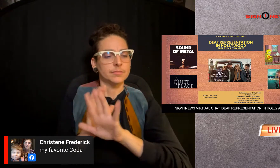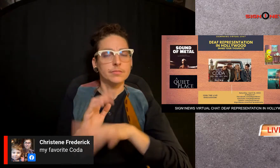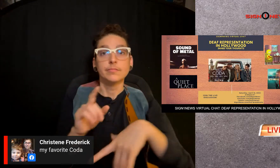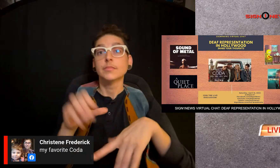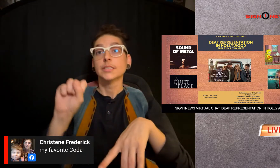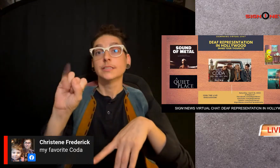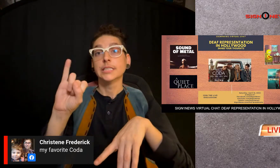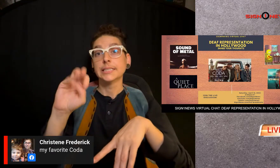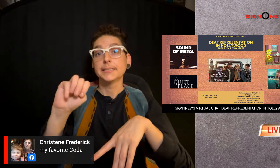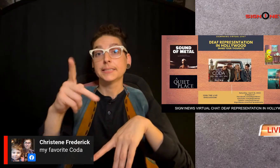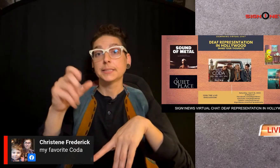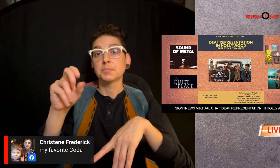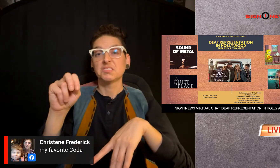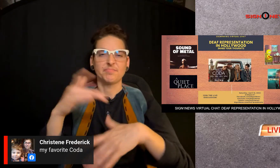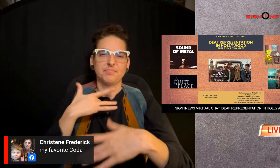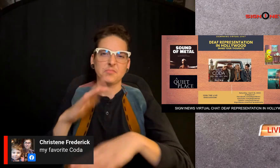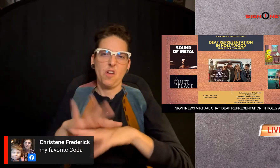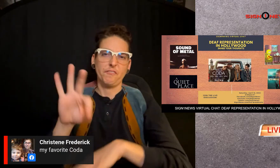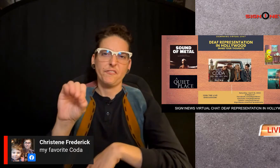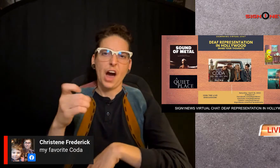I think. And The Simpsons, of